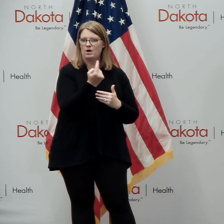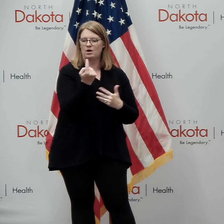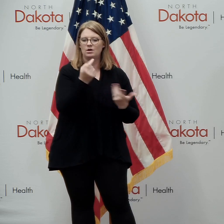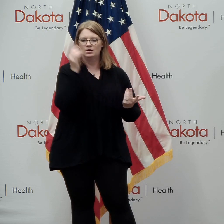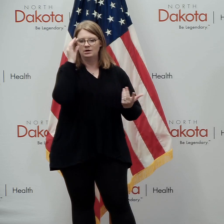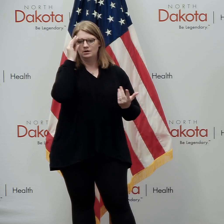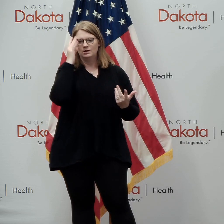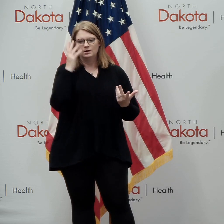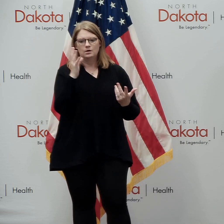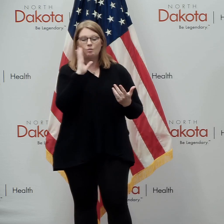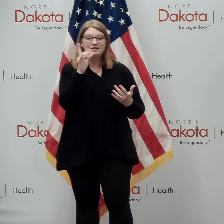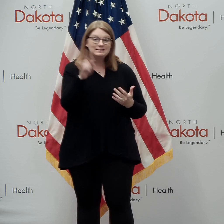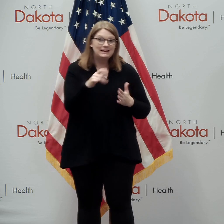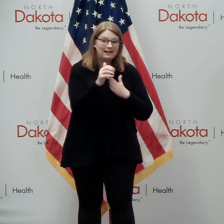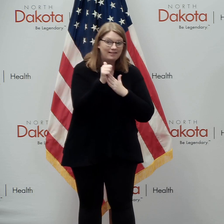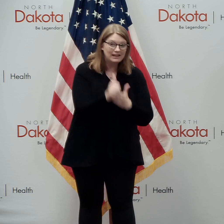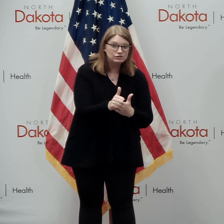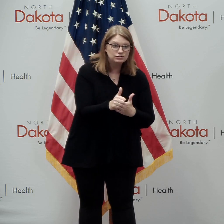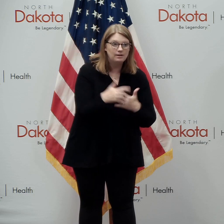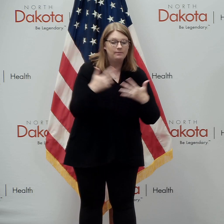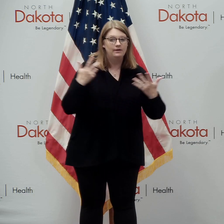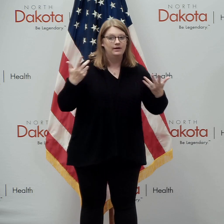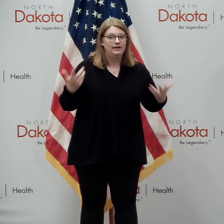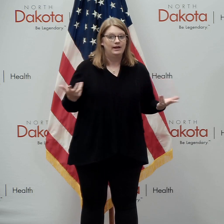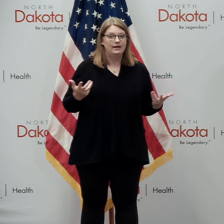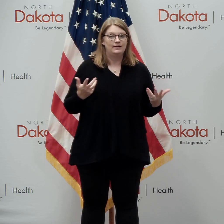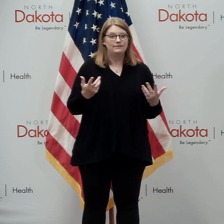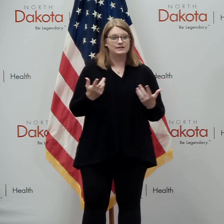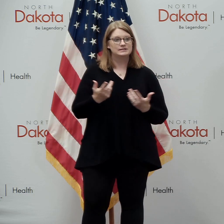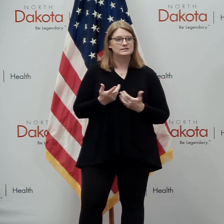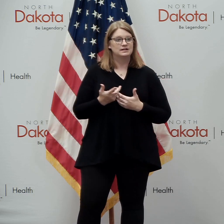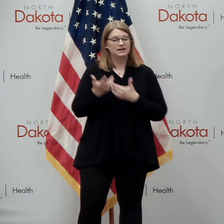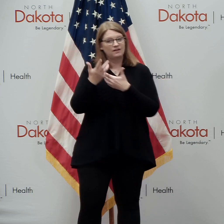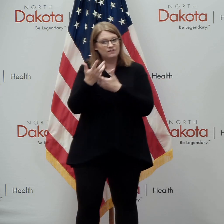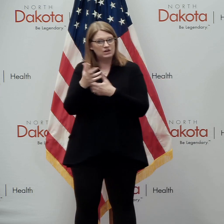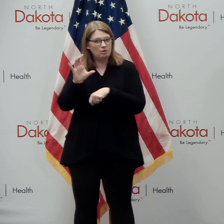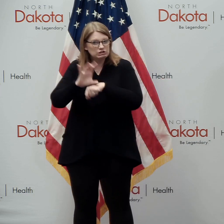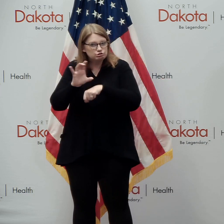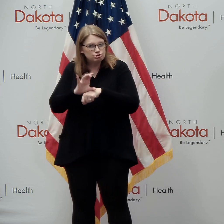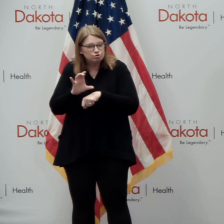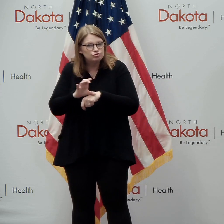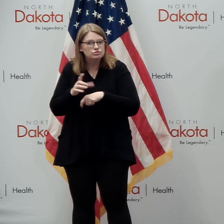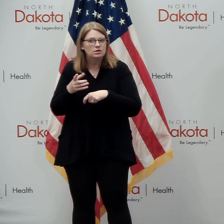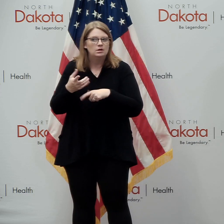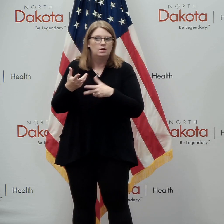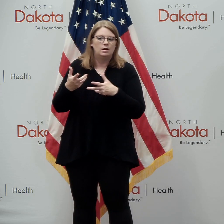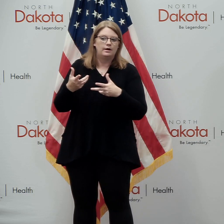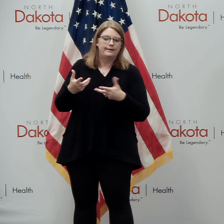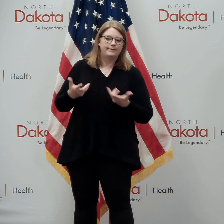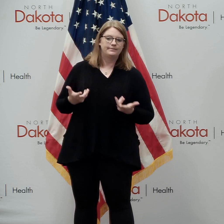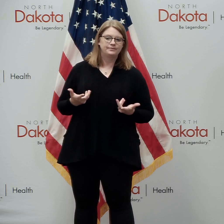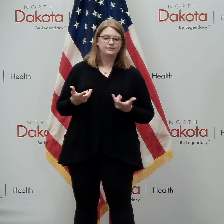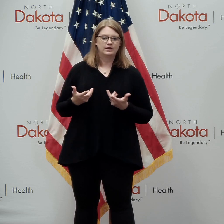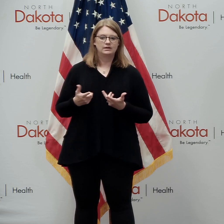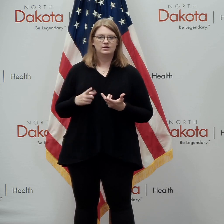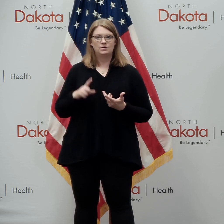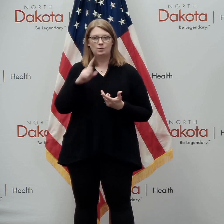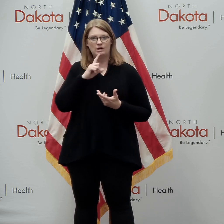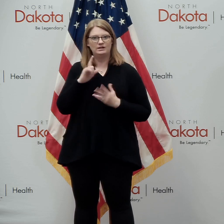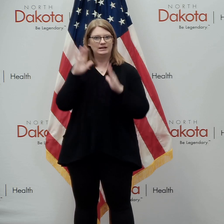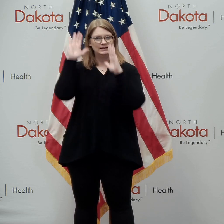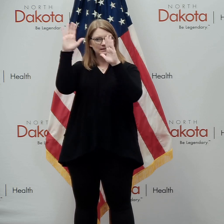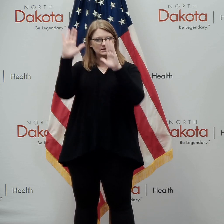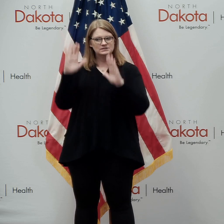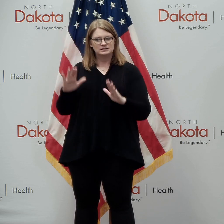we're gonna need leadership again, whether it's if you're a faith-based organization that saw your Sunday crowd starting